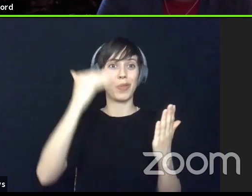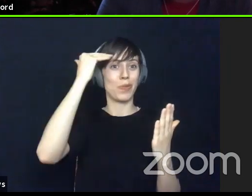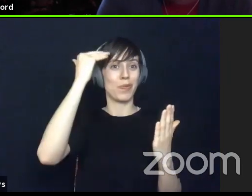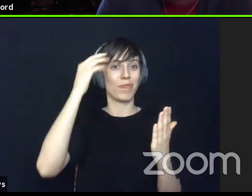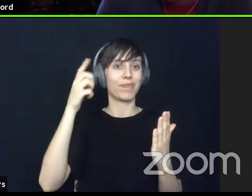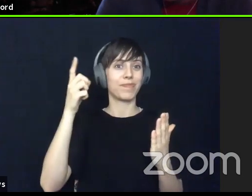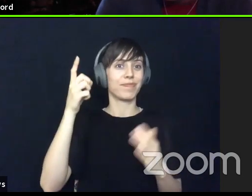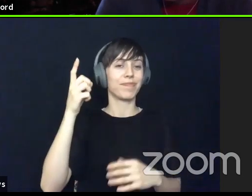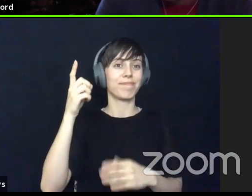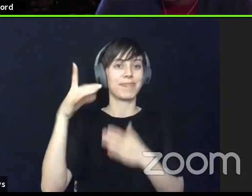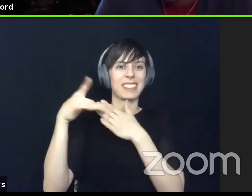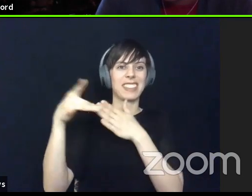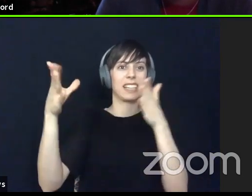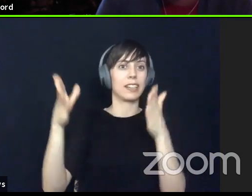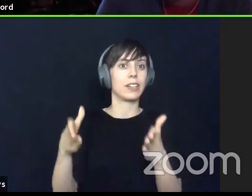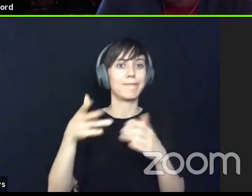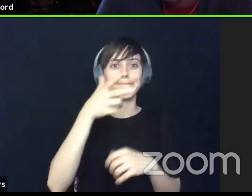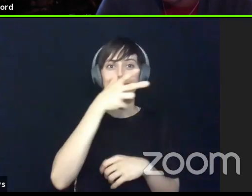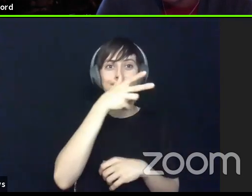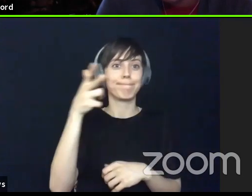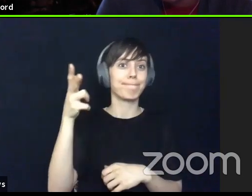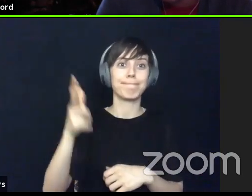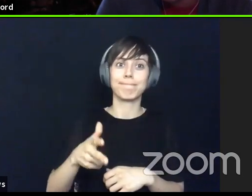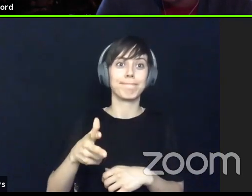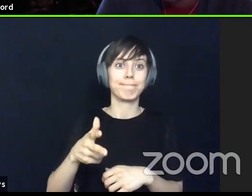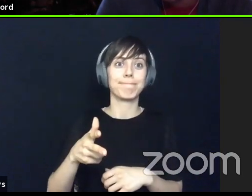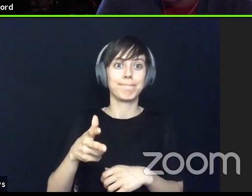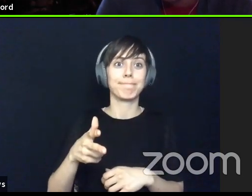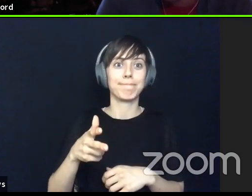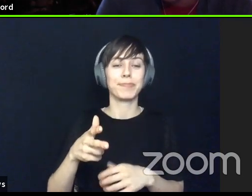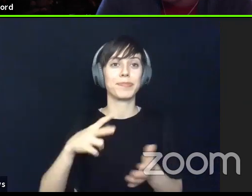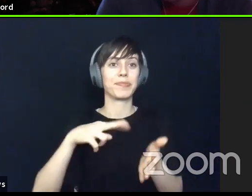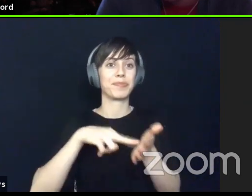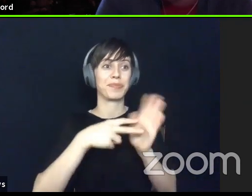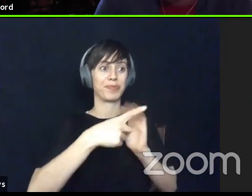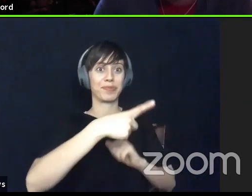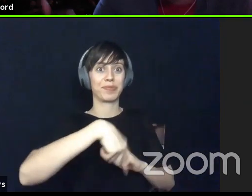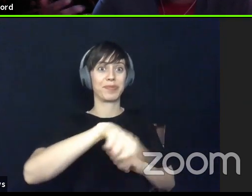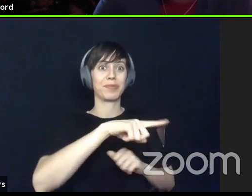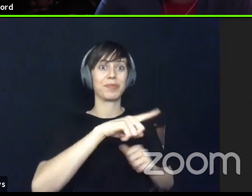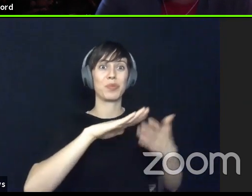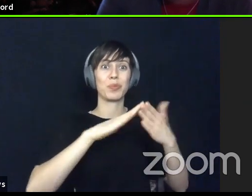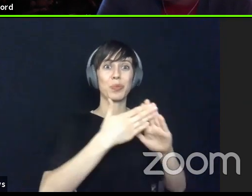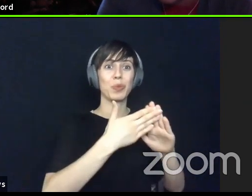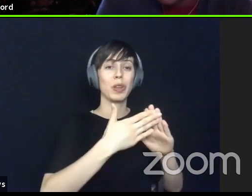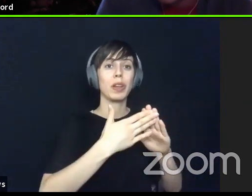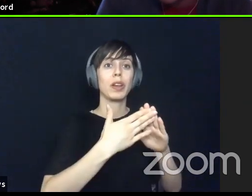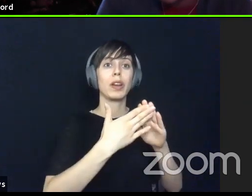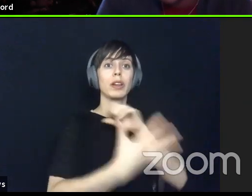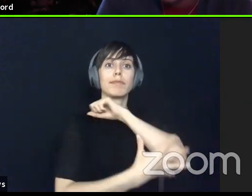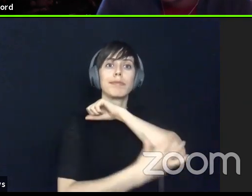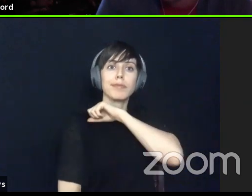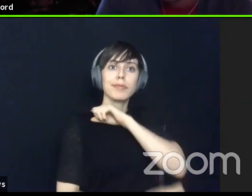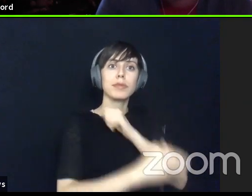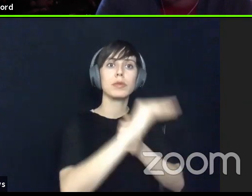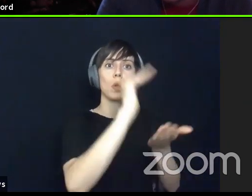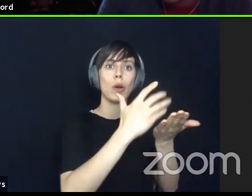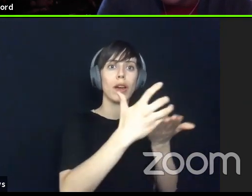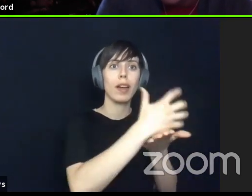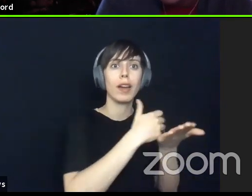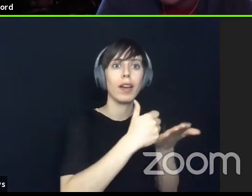created outcomes, that we say overrepresent communities that live in poverty, where we're not investing in their communities, we're